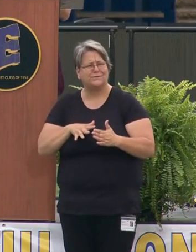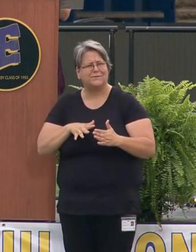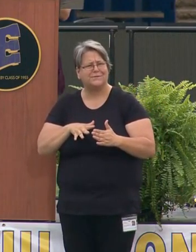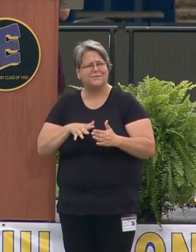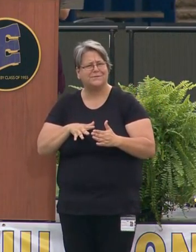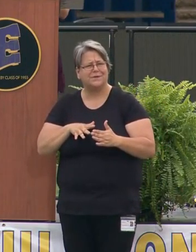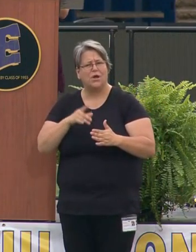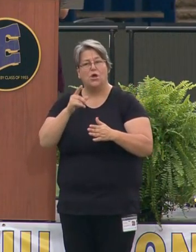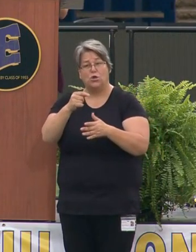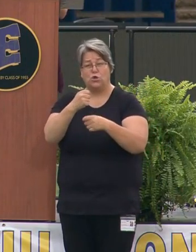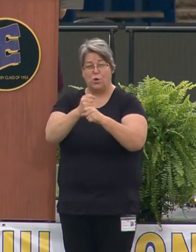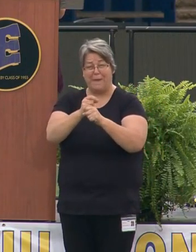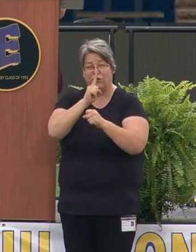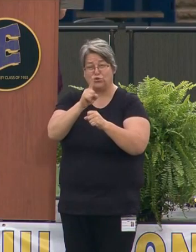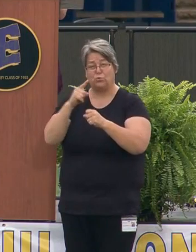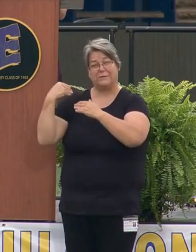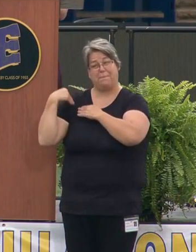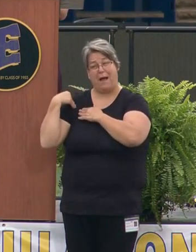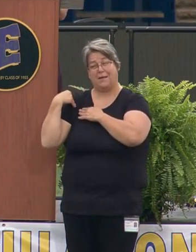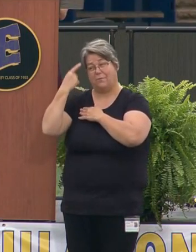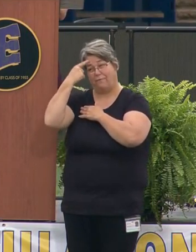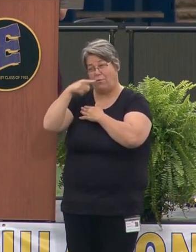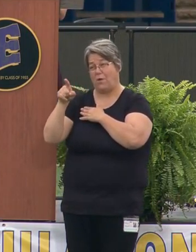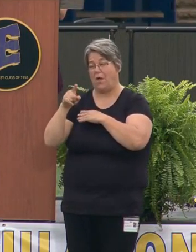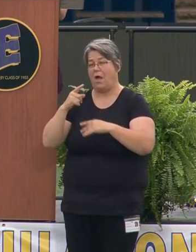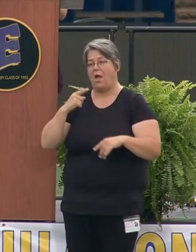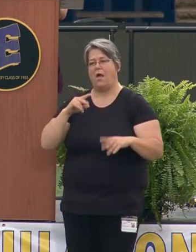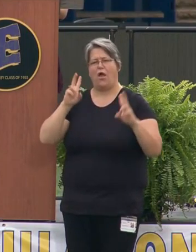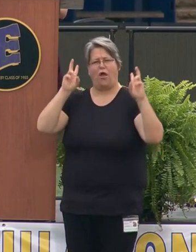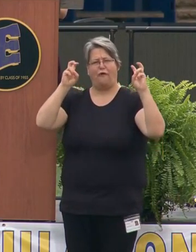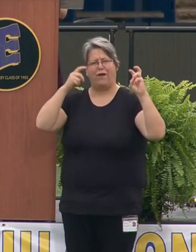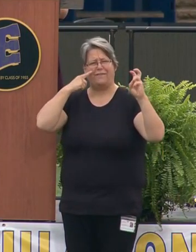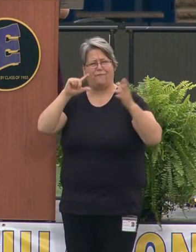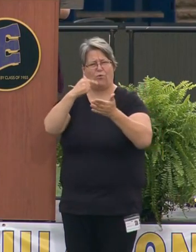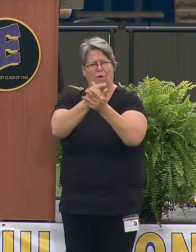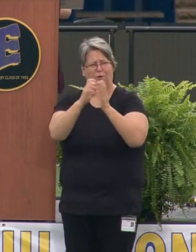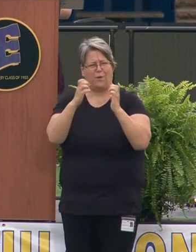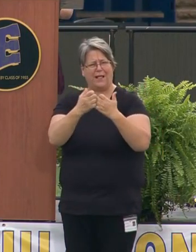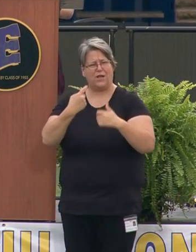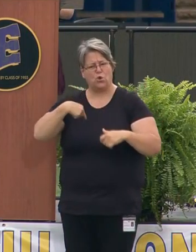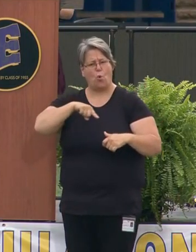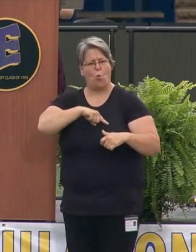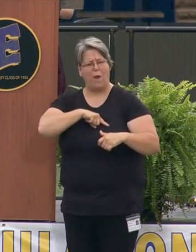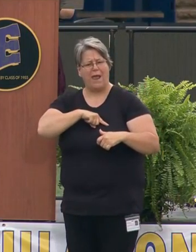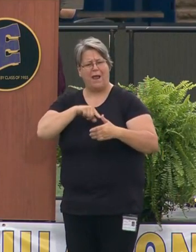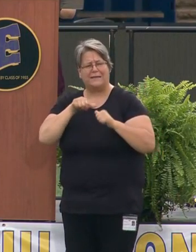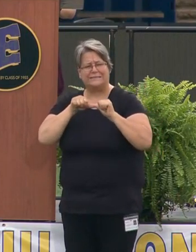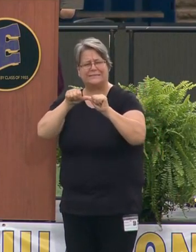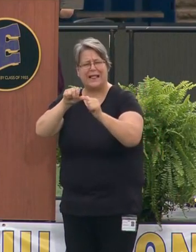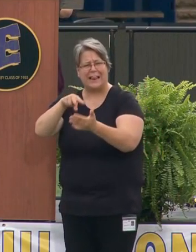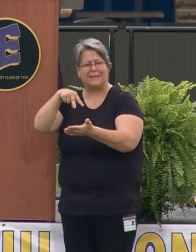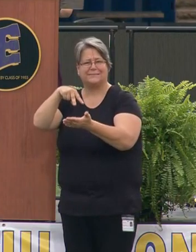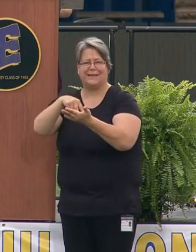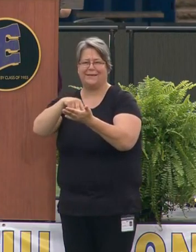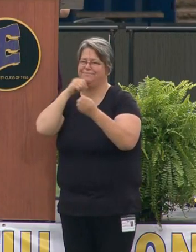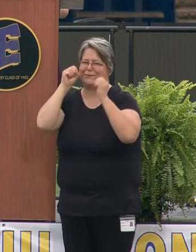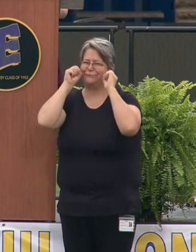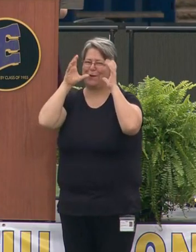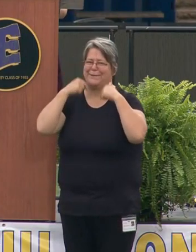accountable. You chose the phrase, "We're still standing," and it comes as no surprise to me that you would choose a phrase